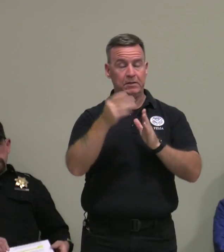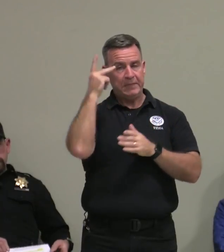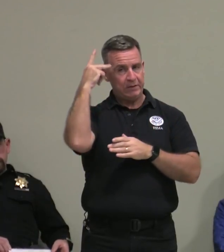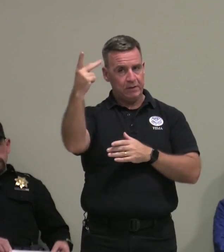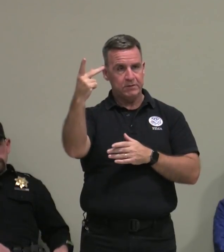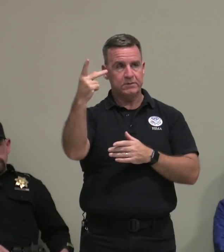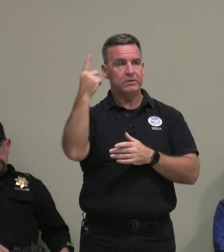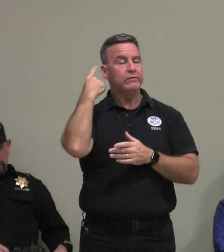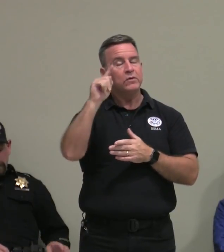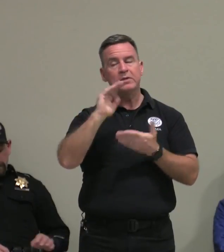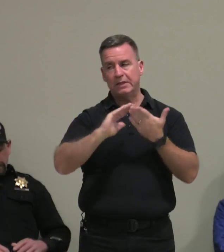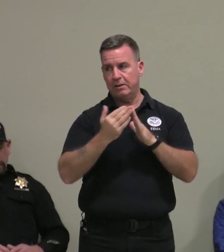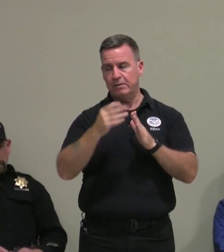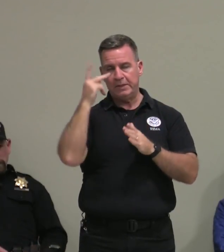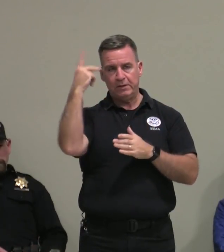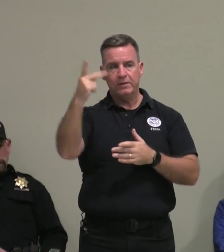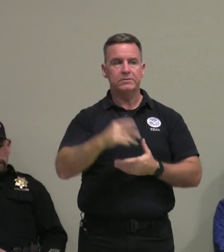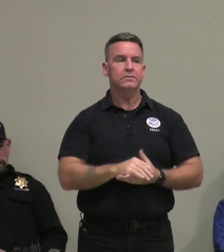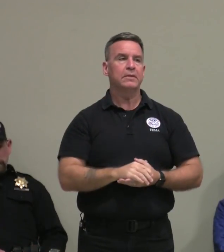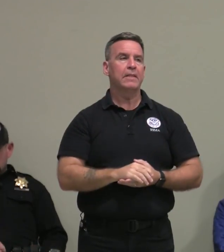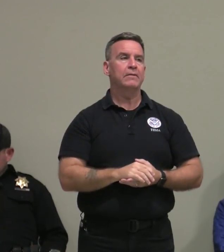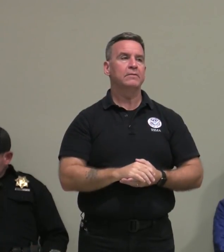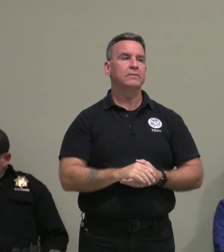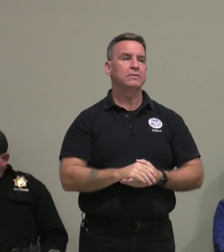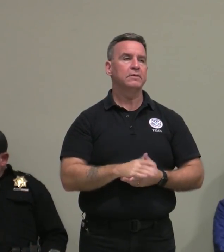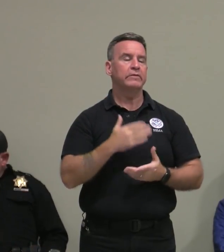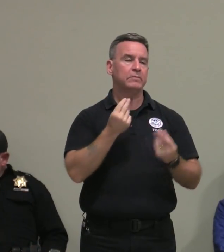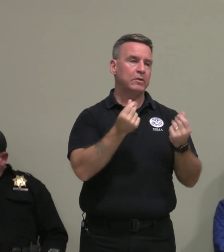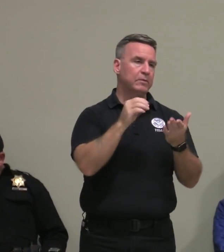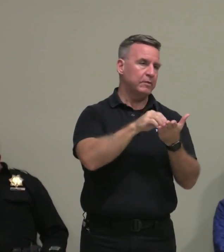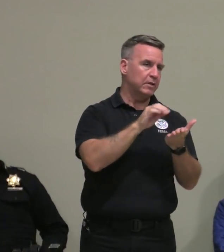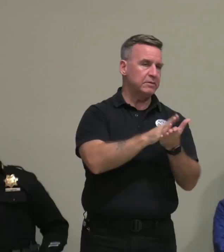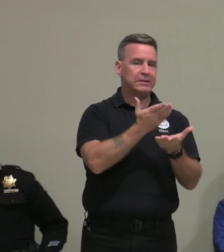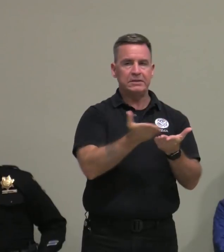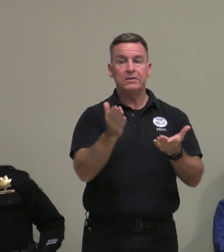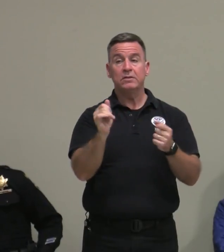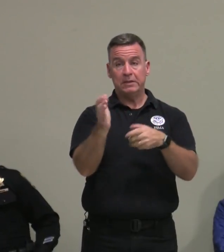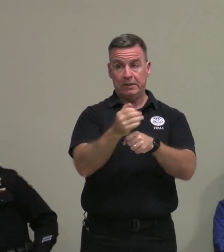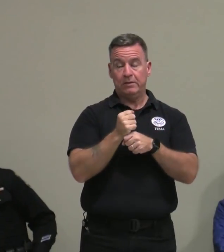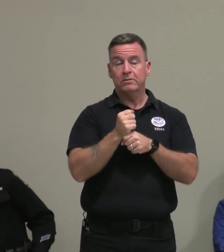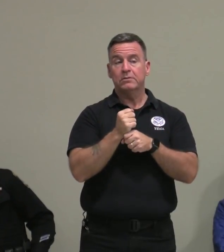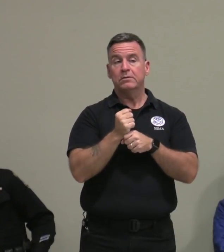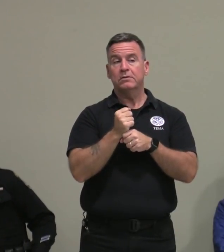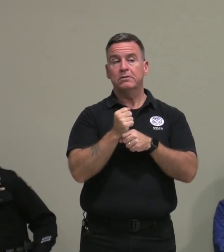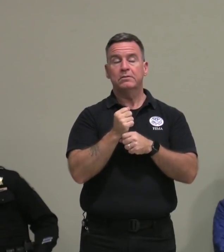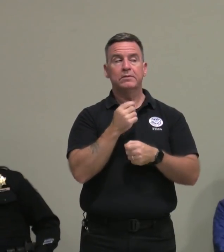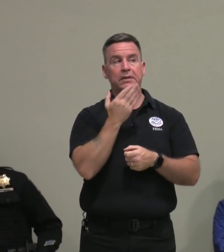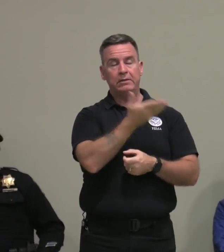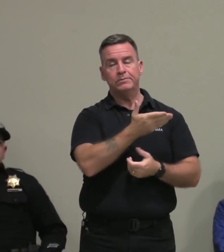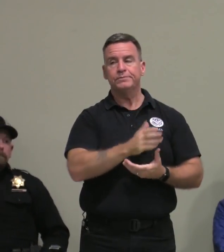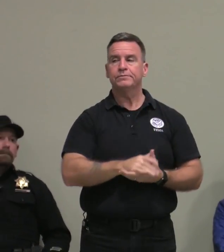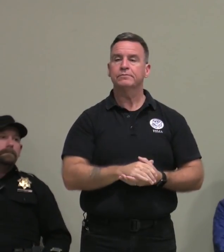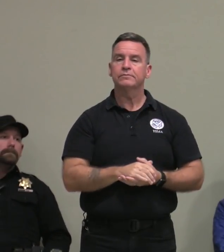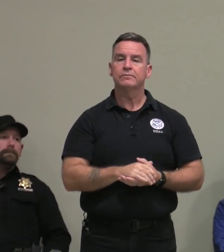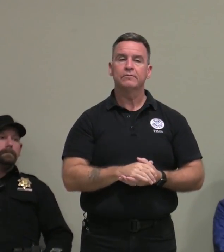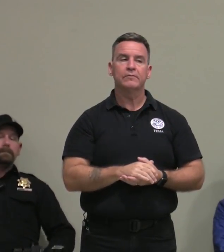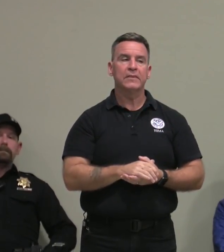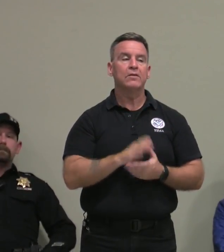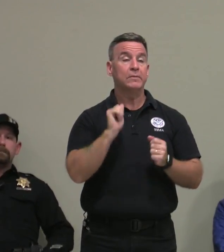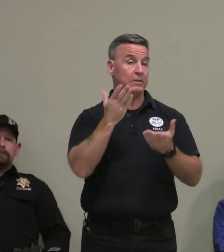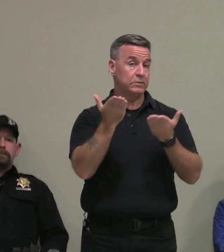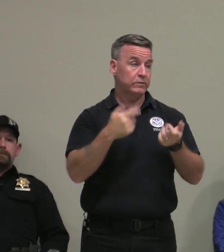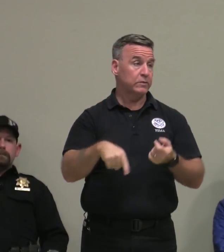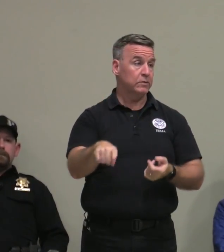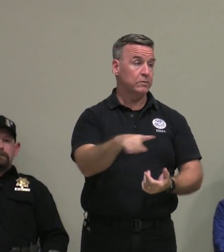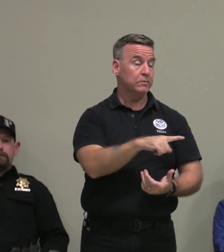Paradise for the town of Paradise. So we'll have our property records and things that you can get there and we will be able to serve